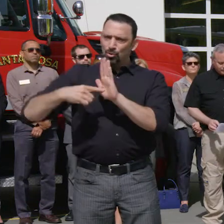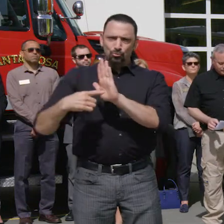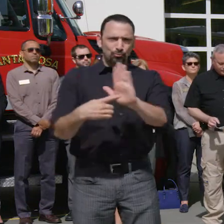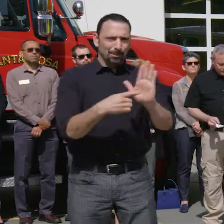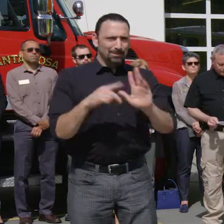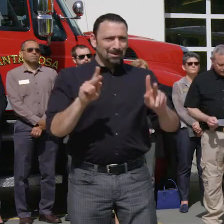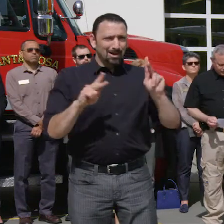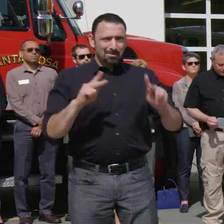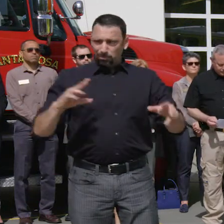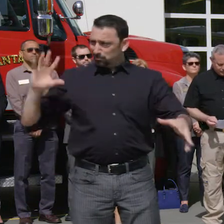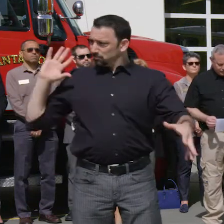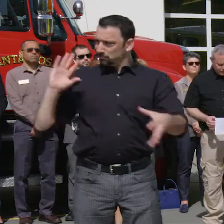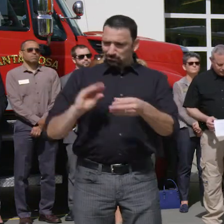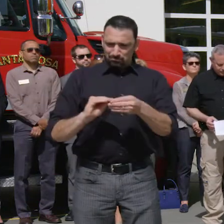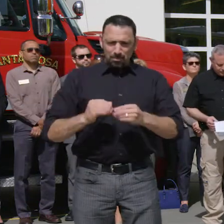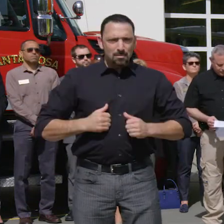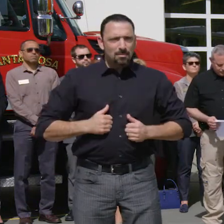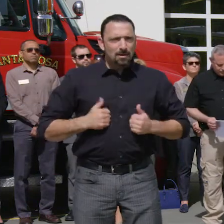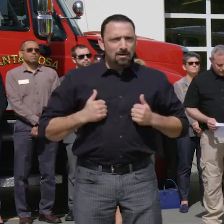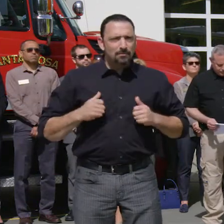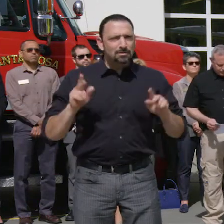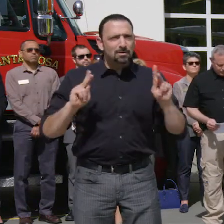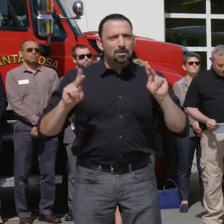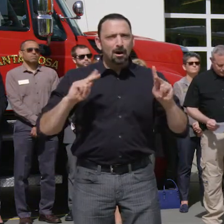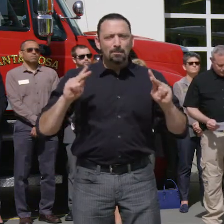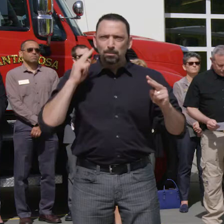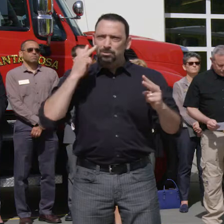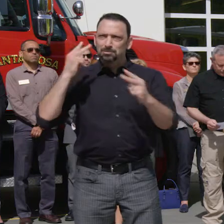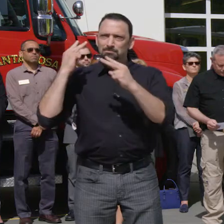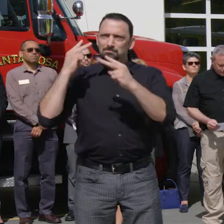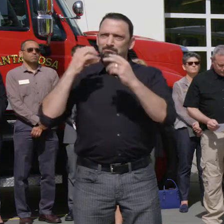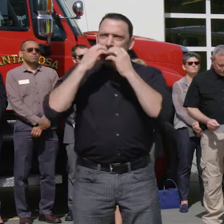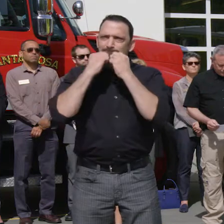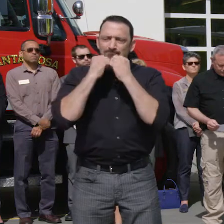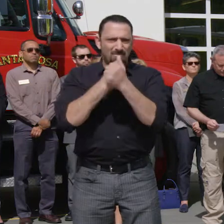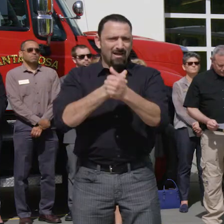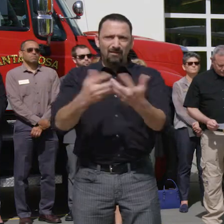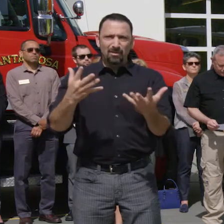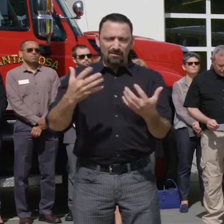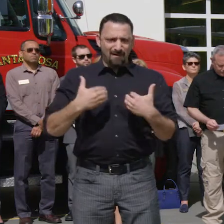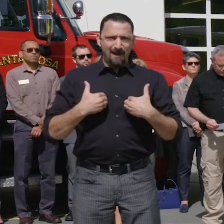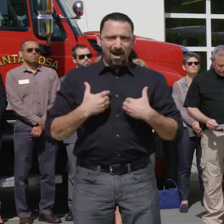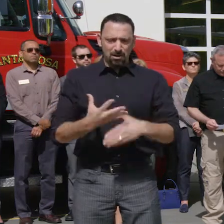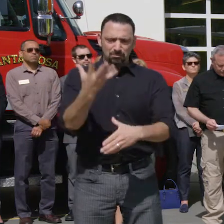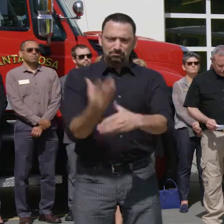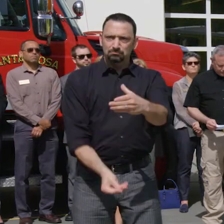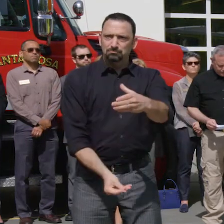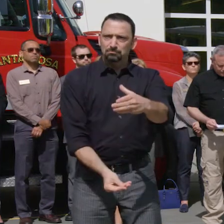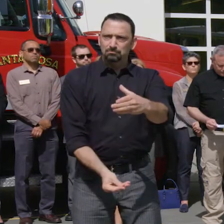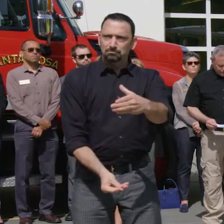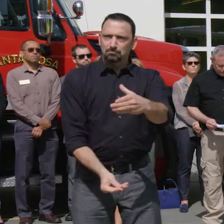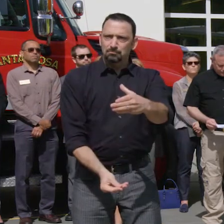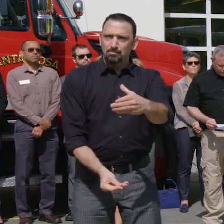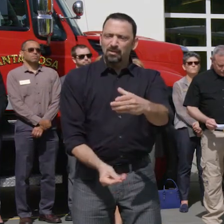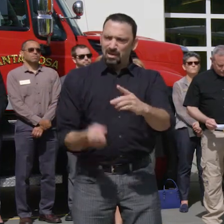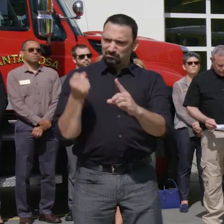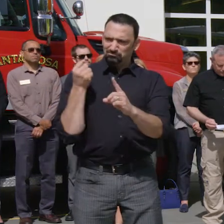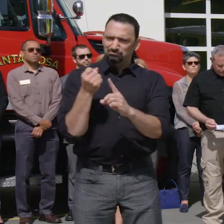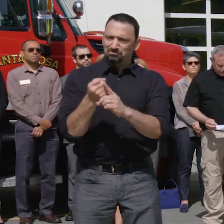memories. A lot of people lost everything they had on the night of October